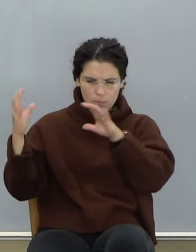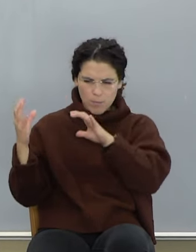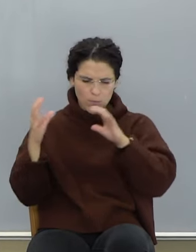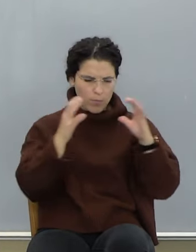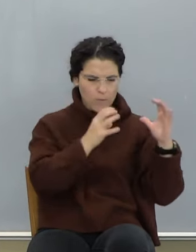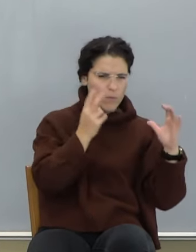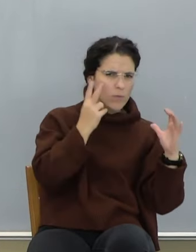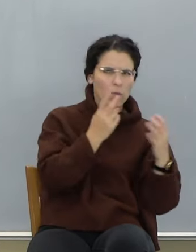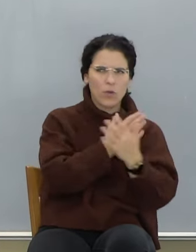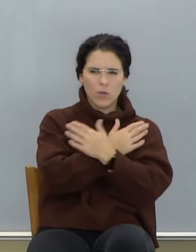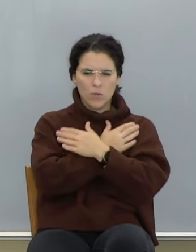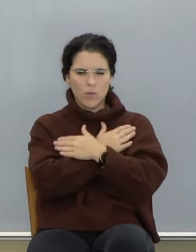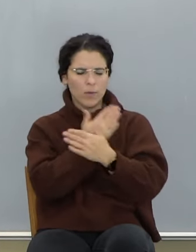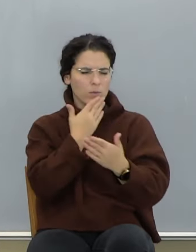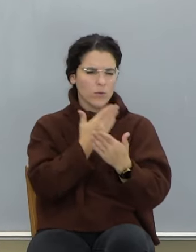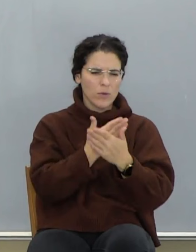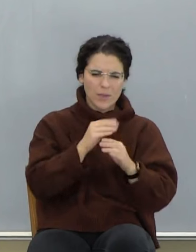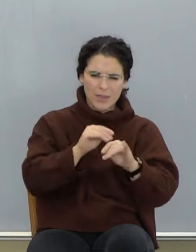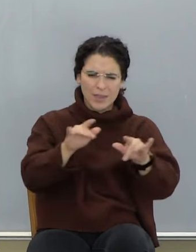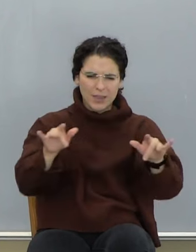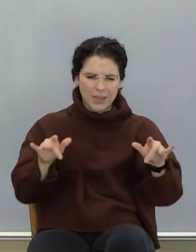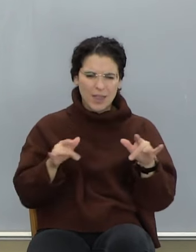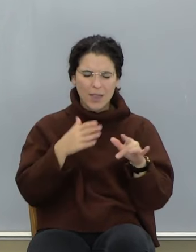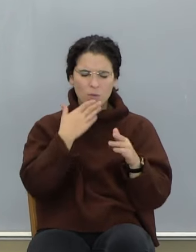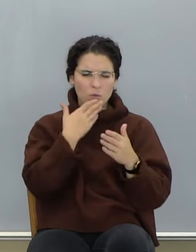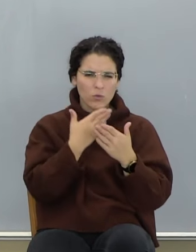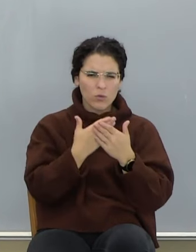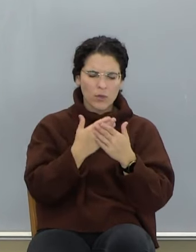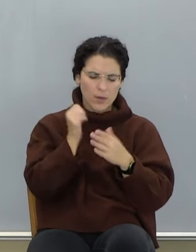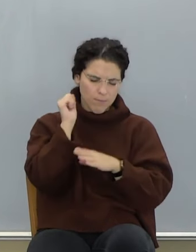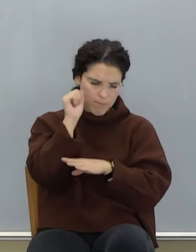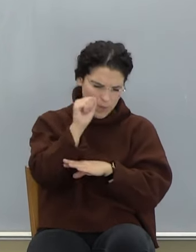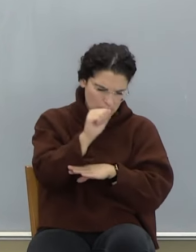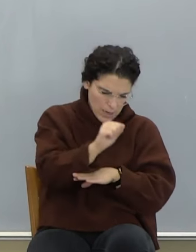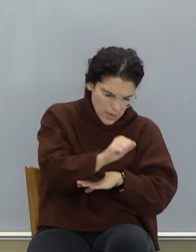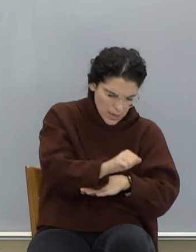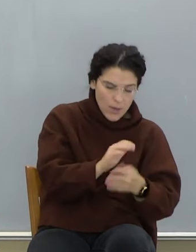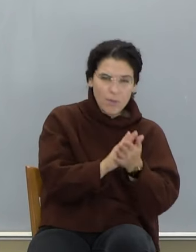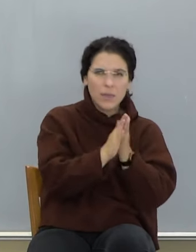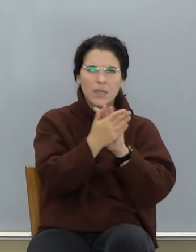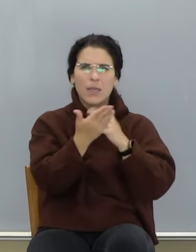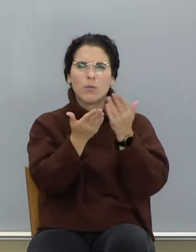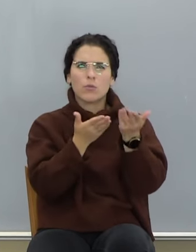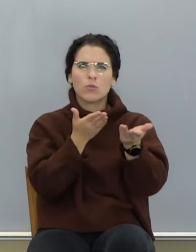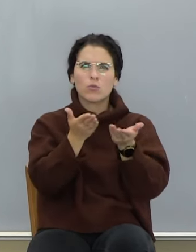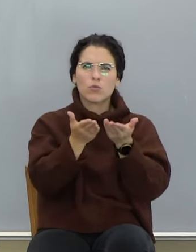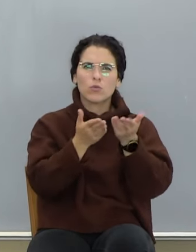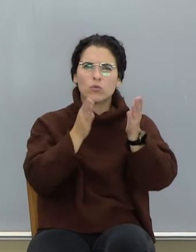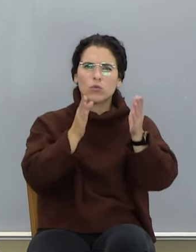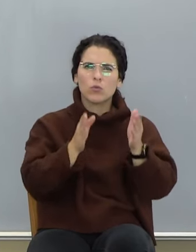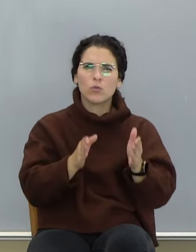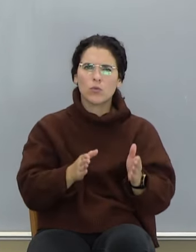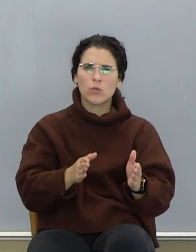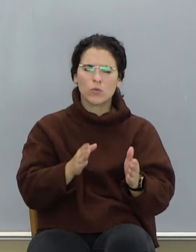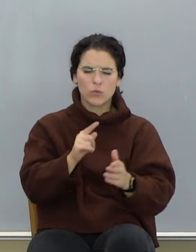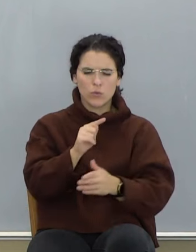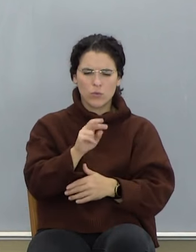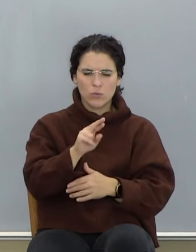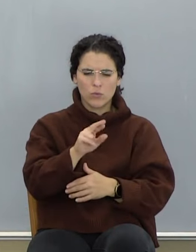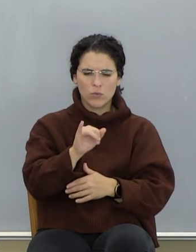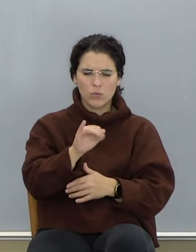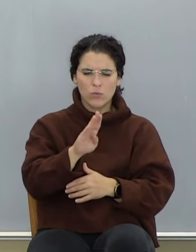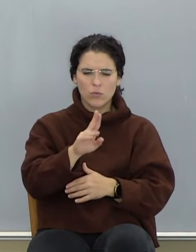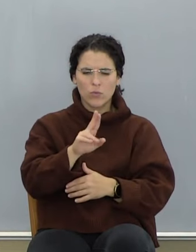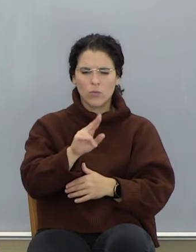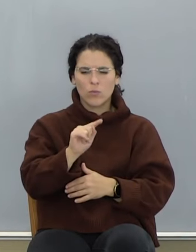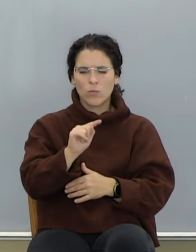land that it was pleasant, and bowed his shoulder and became a servant unto tribute. You